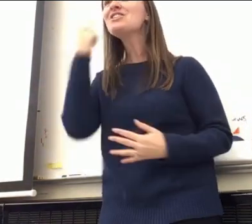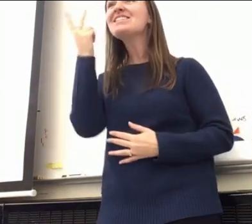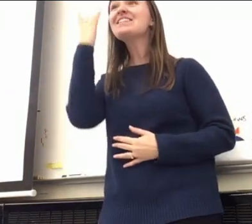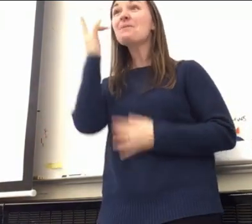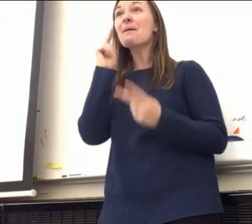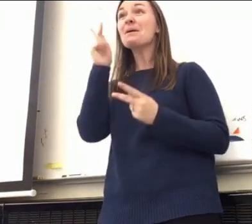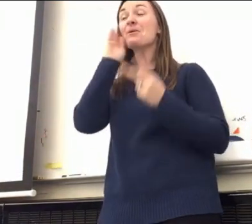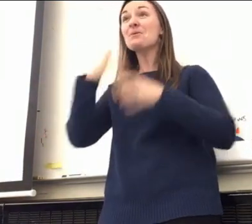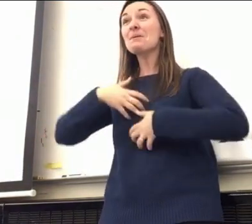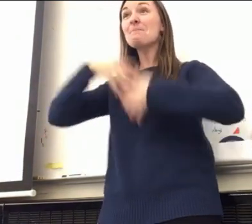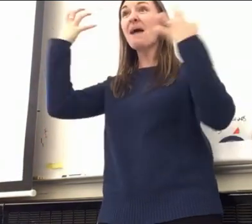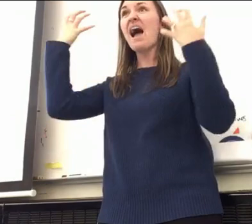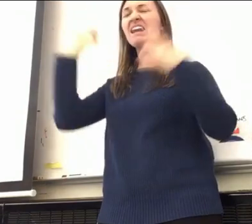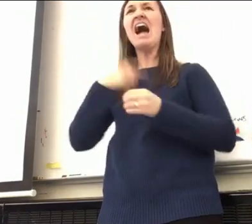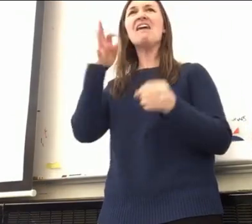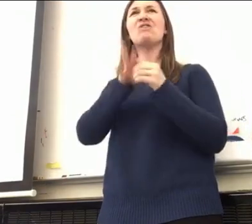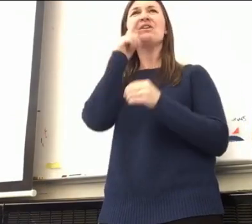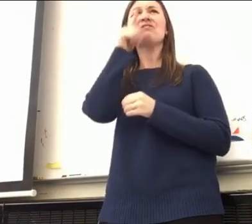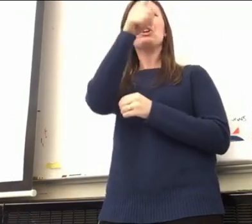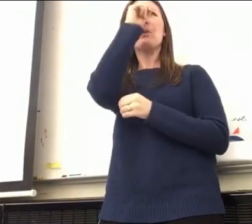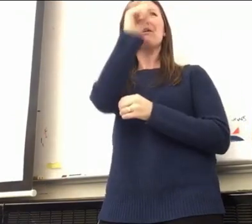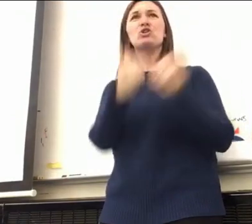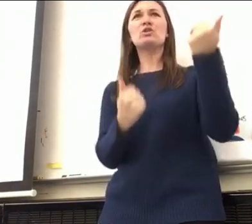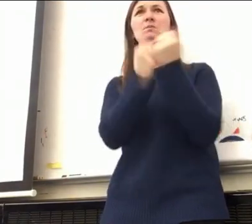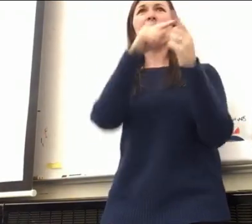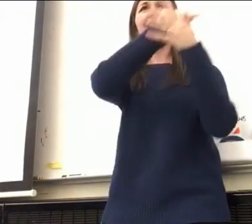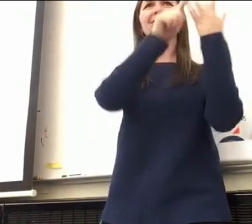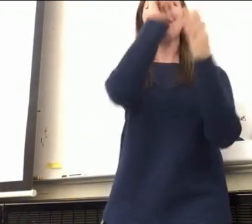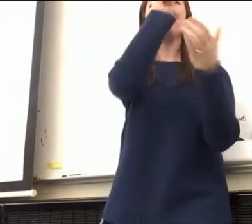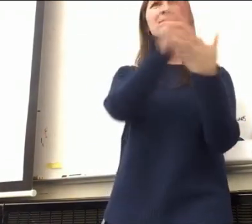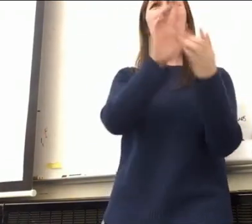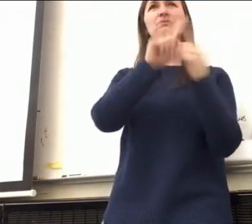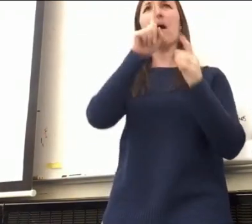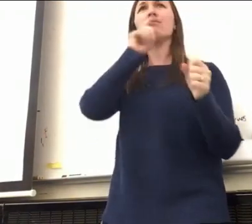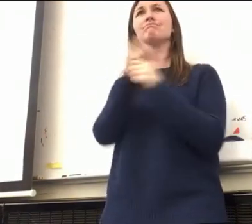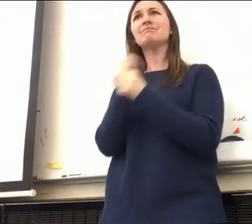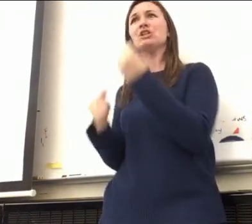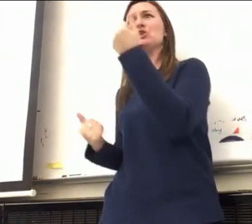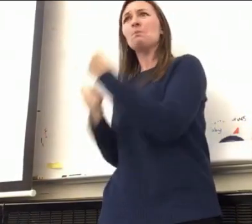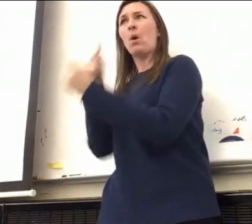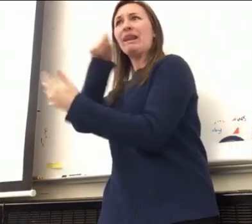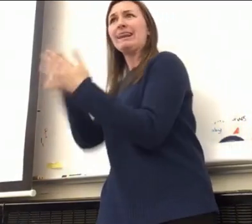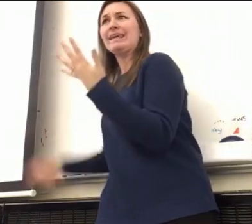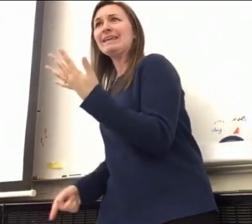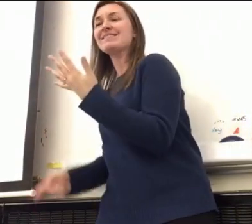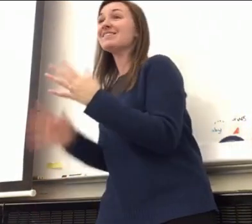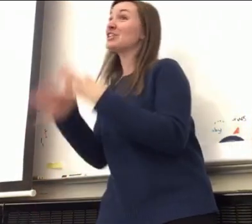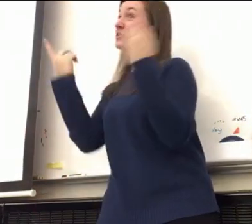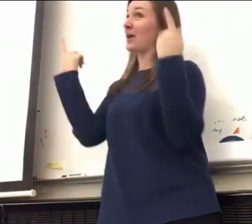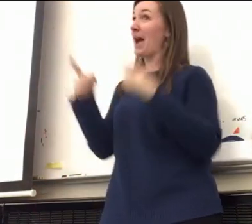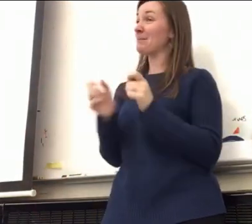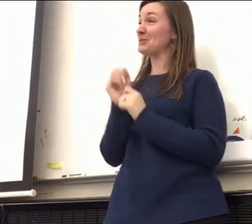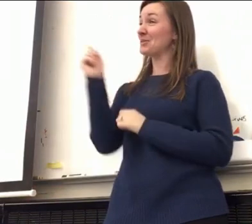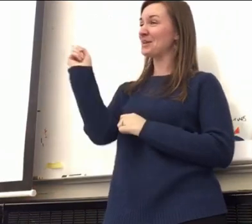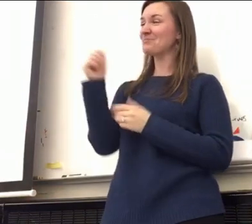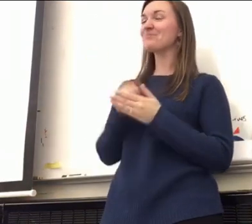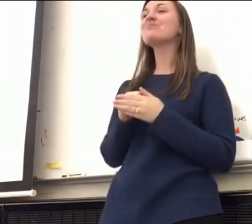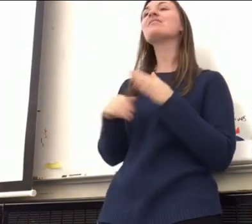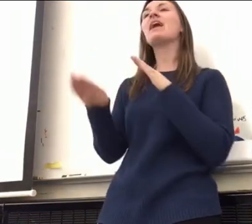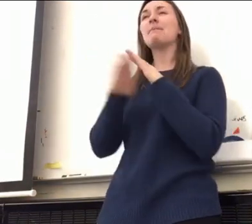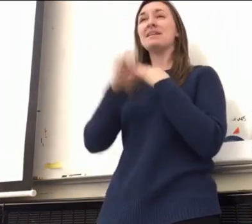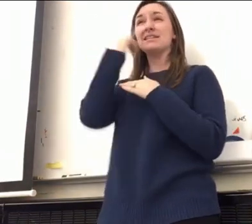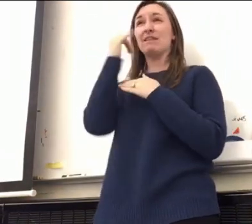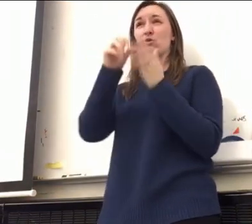be angry at who they voted for? So, what happens with John Tyler? Things that happened. Basically, if you